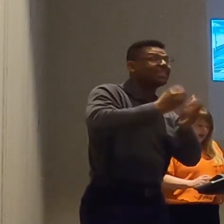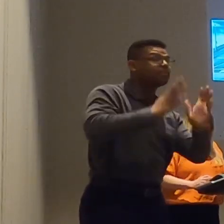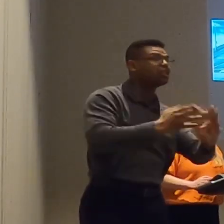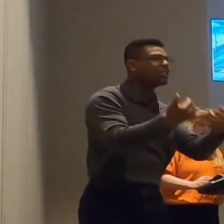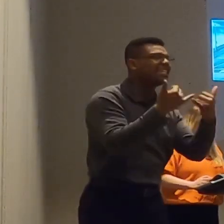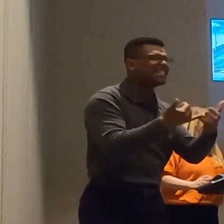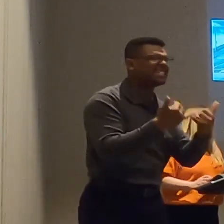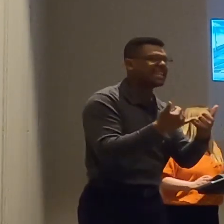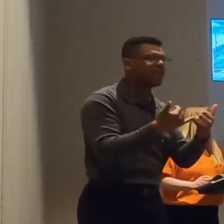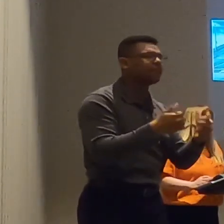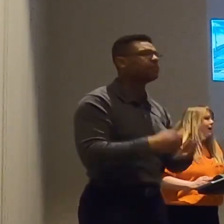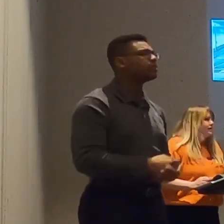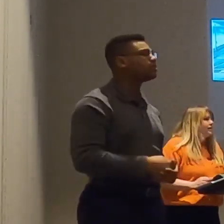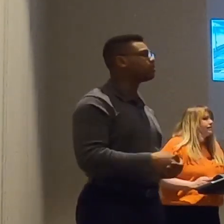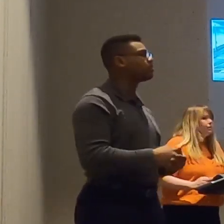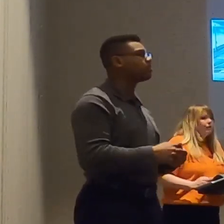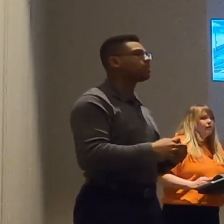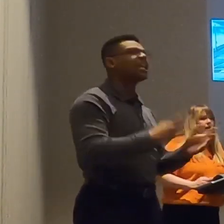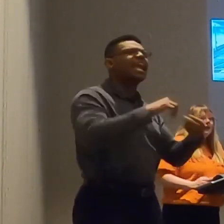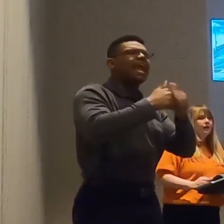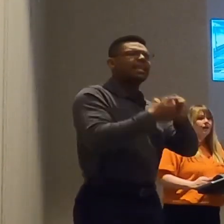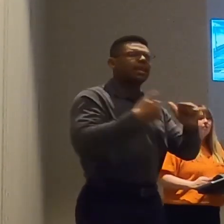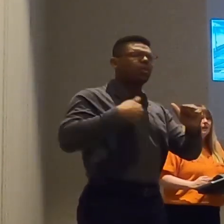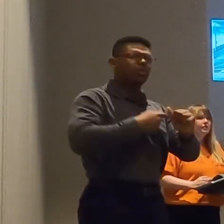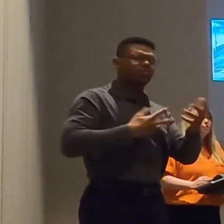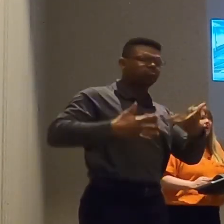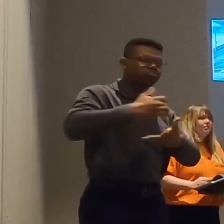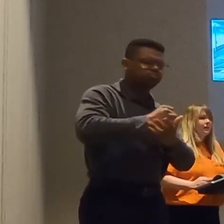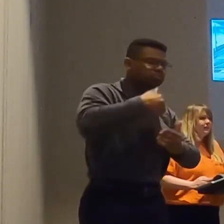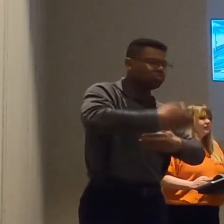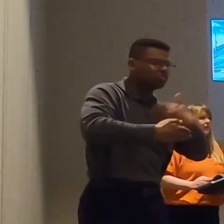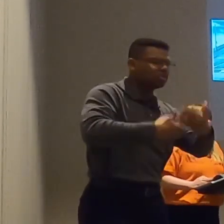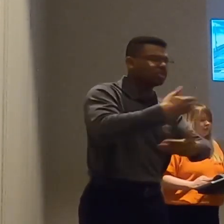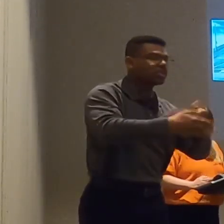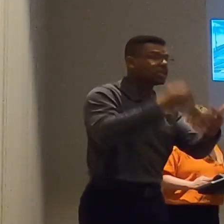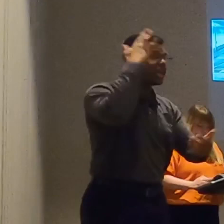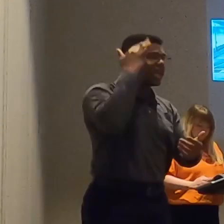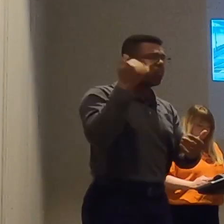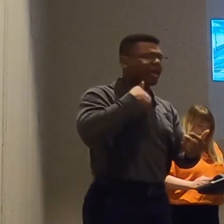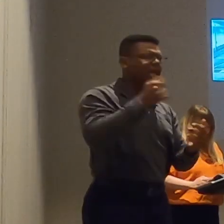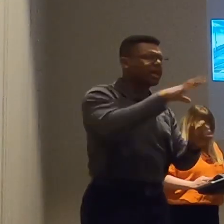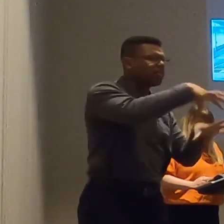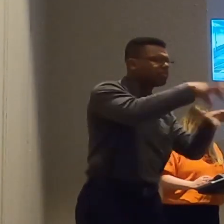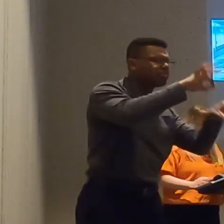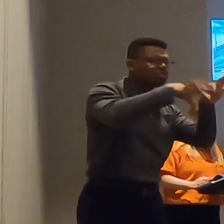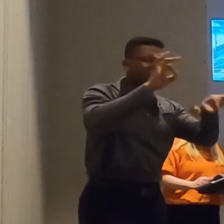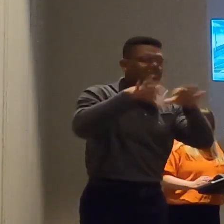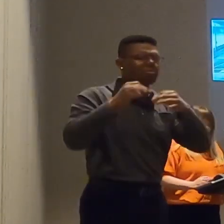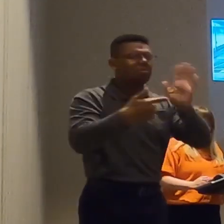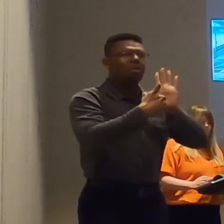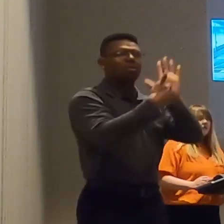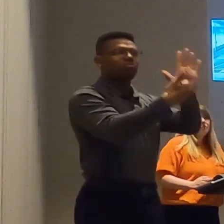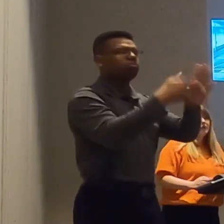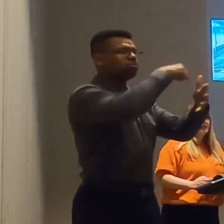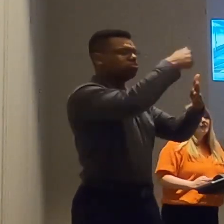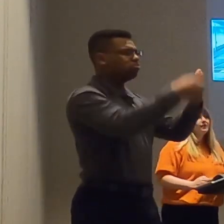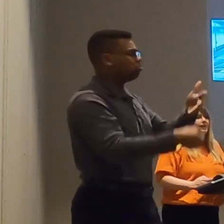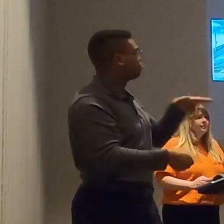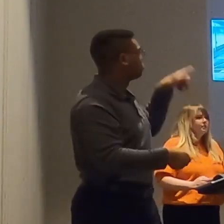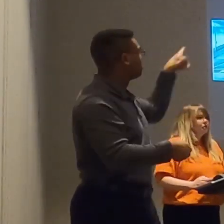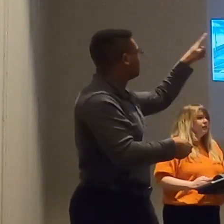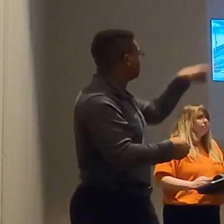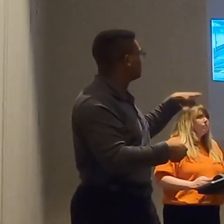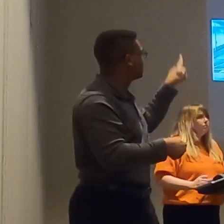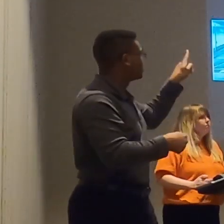moment, and the curatorial process or thought as to why I made the selections that I did for this. So I started working